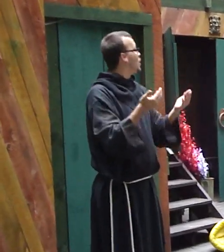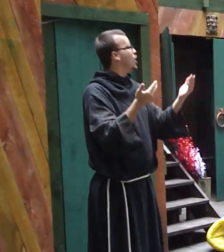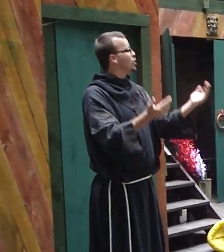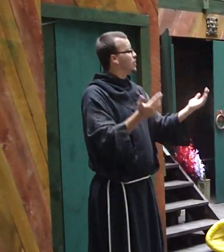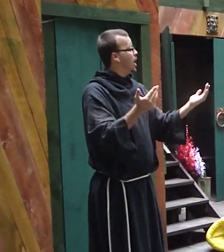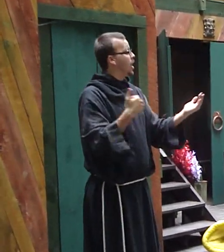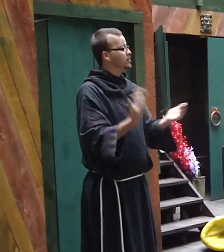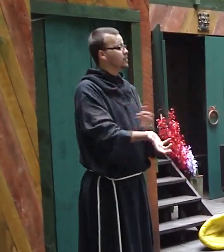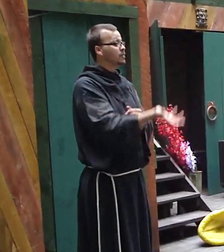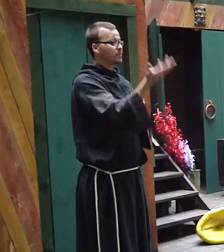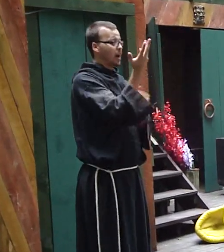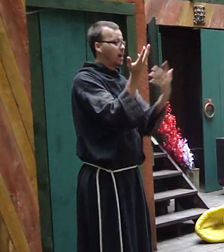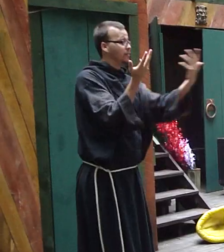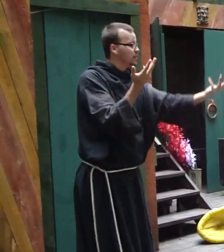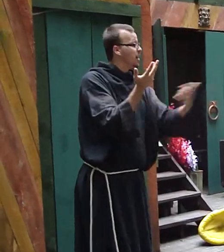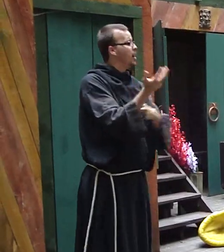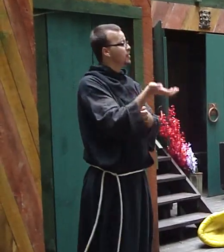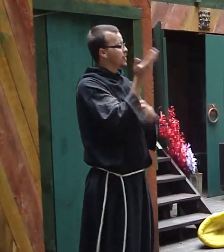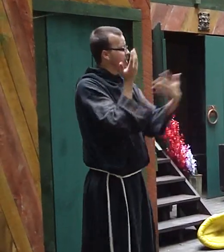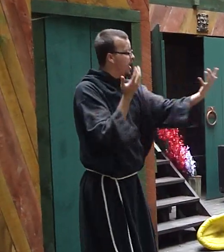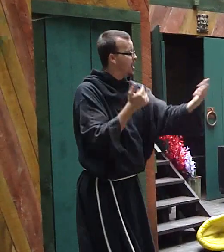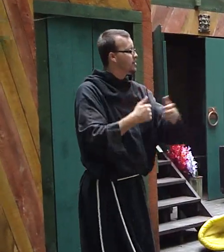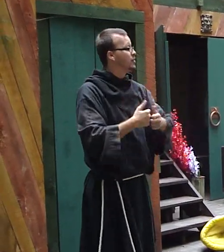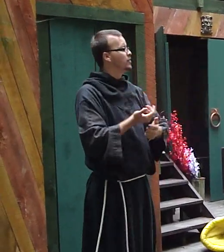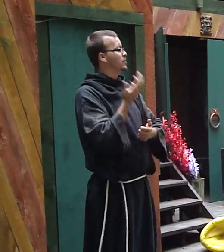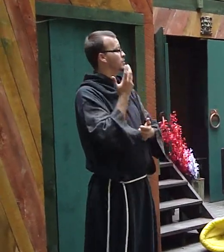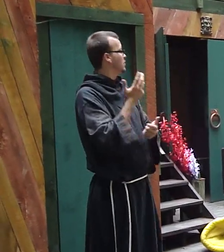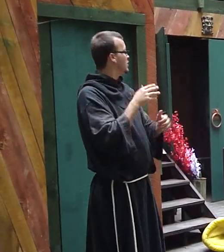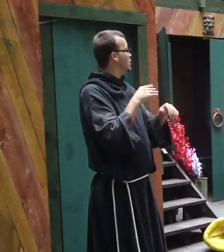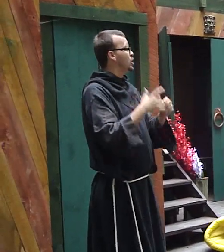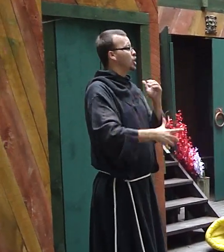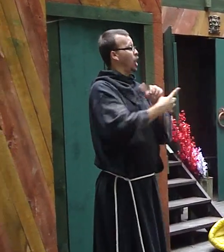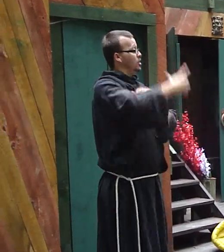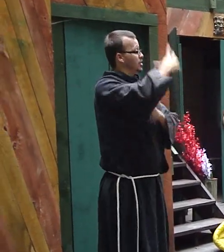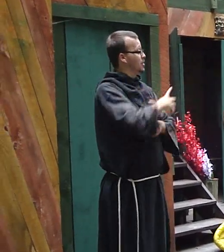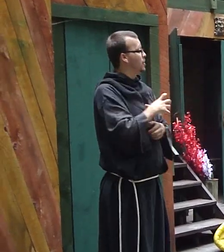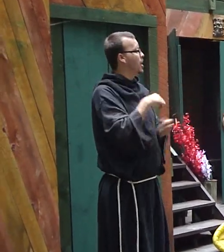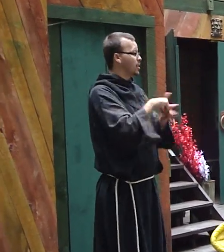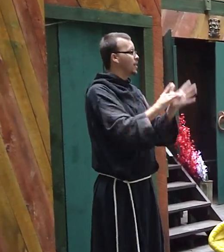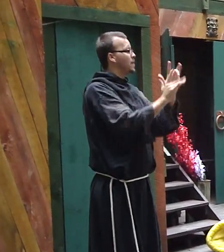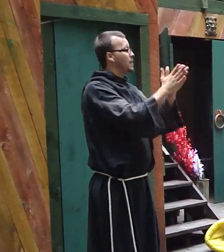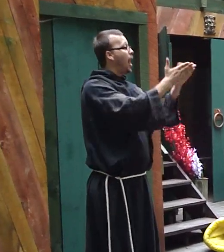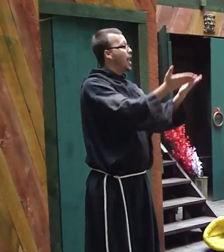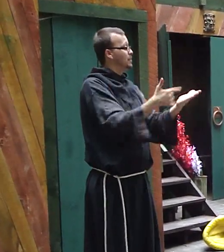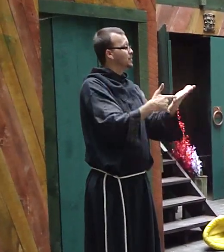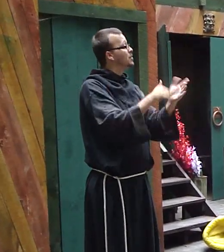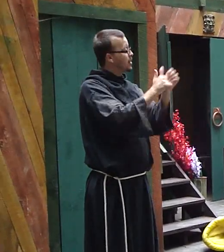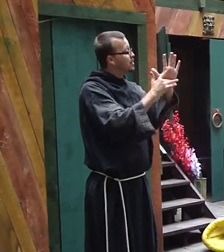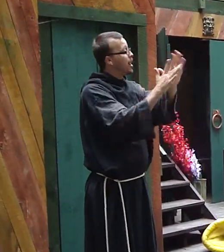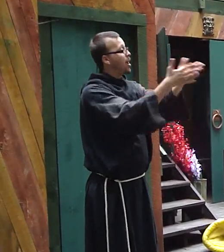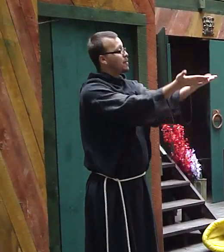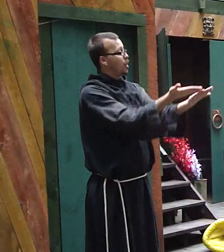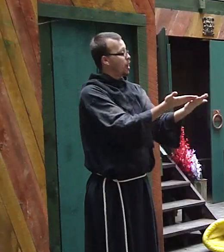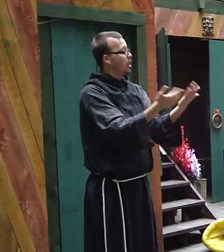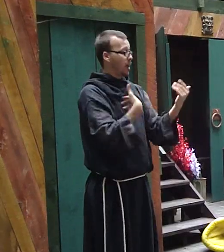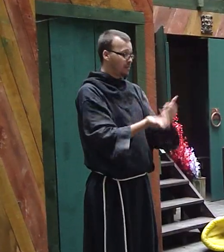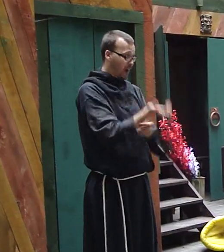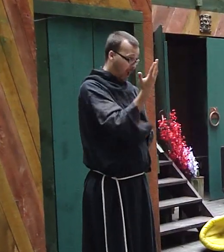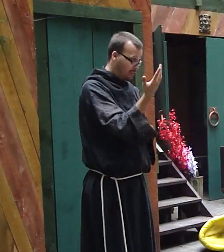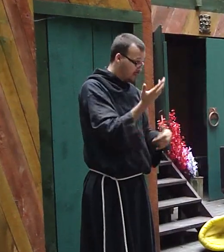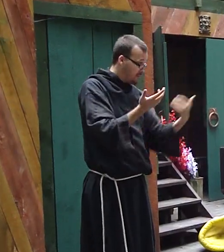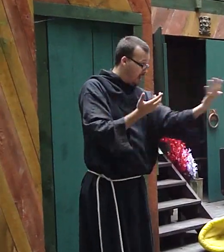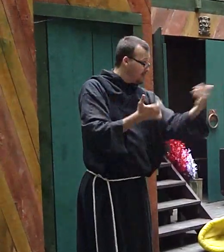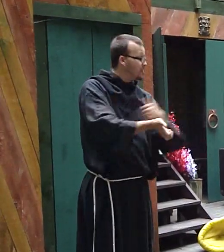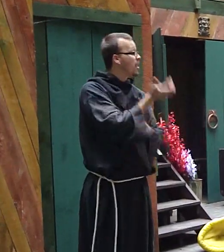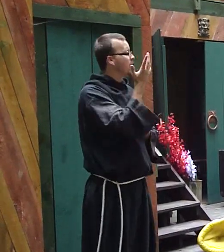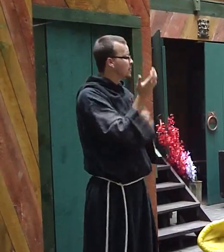There were five. Five. Five. Constipated men in the Bible. In the Bible. There were